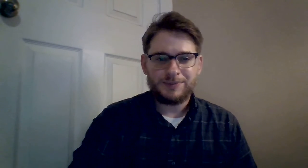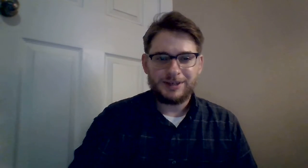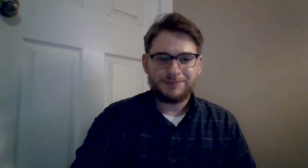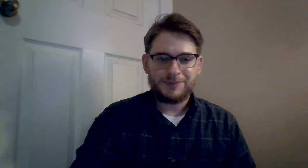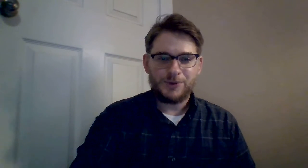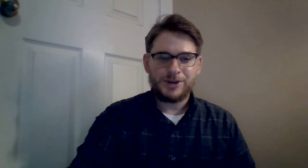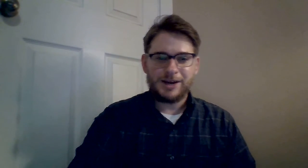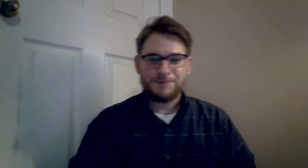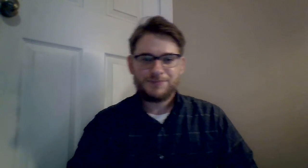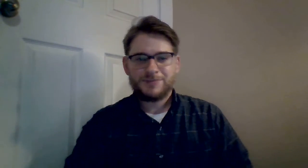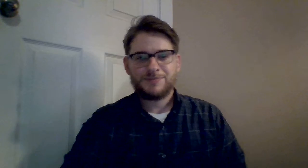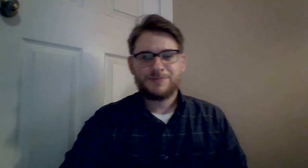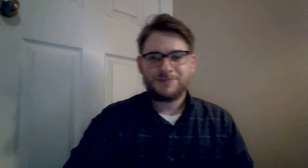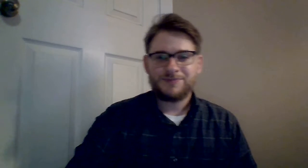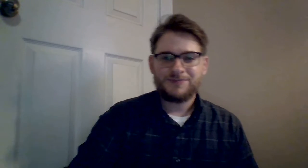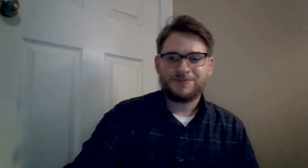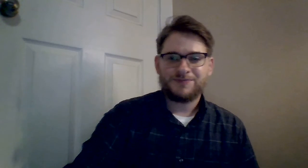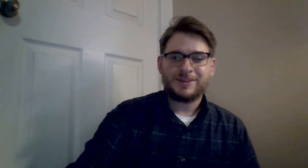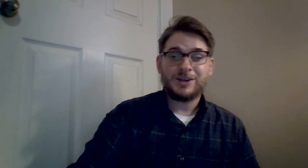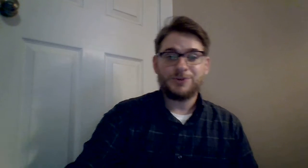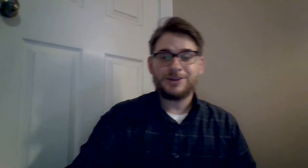me, okay? Here we go.